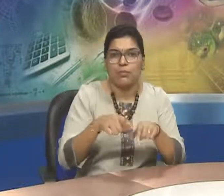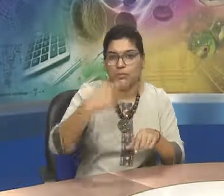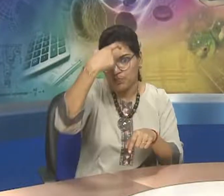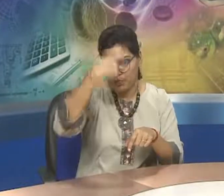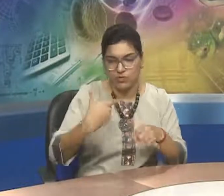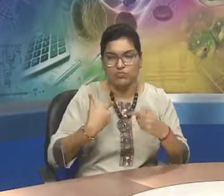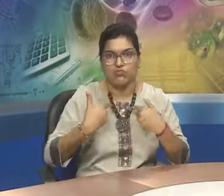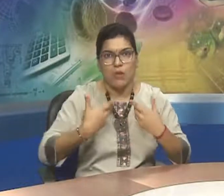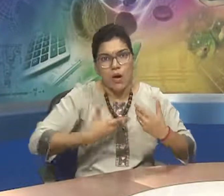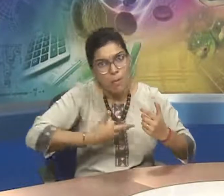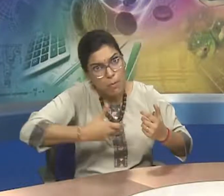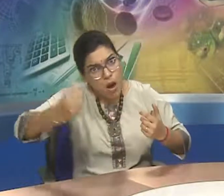or